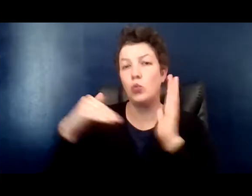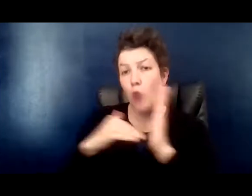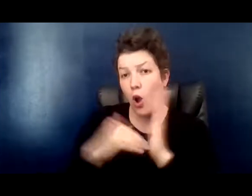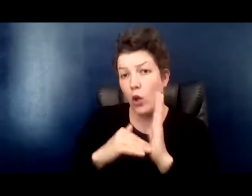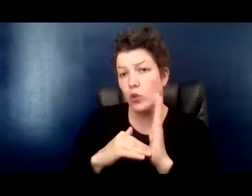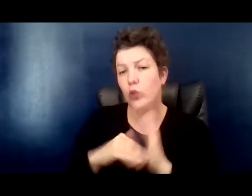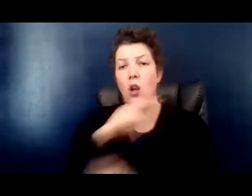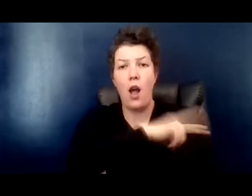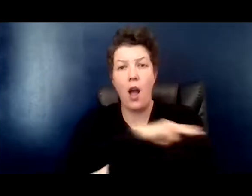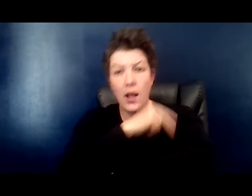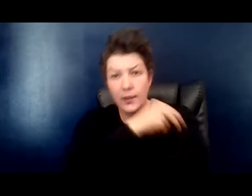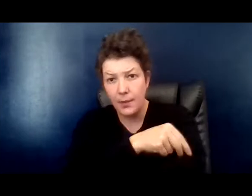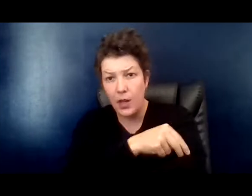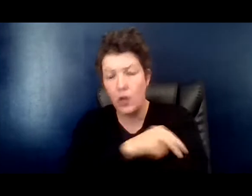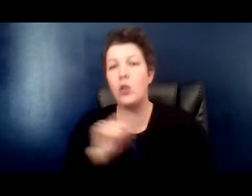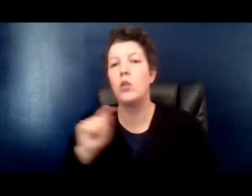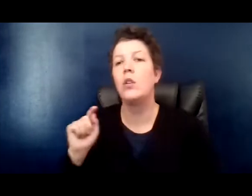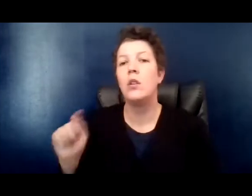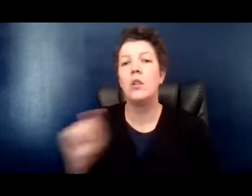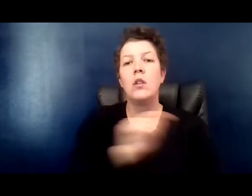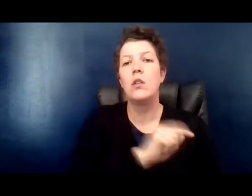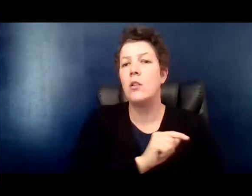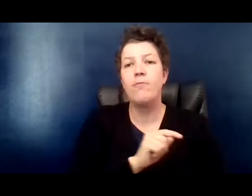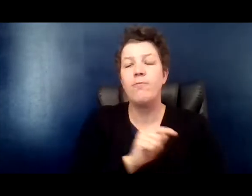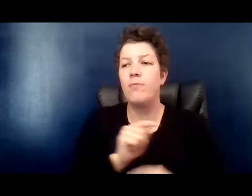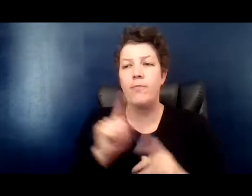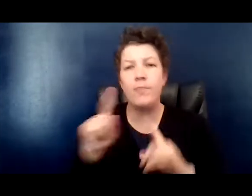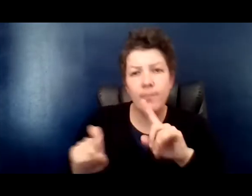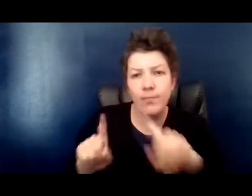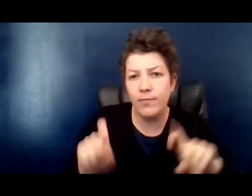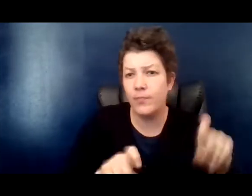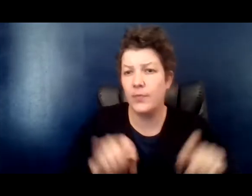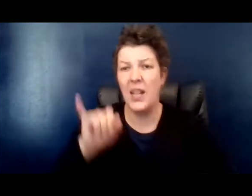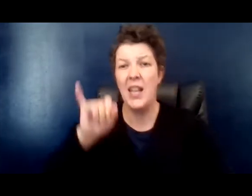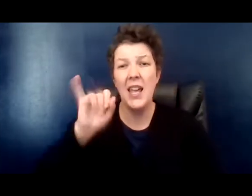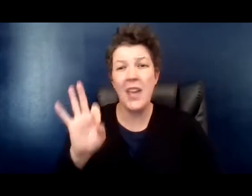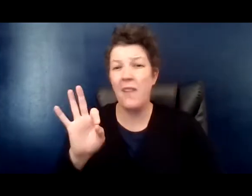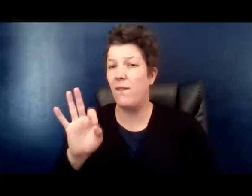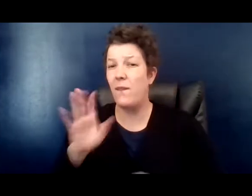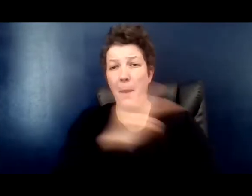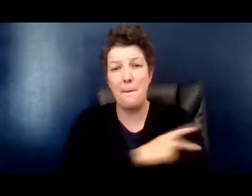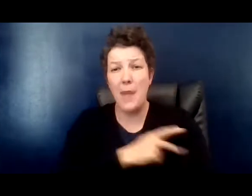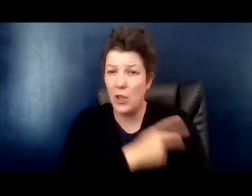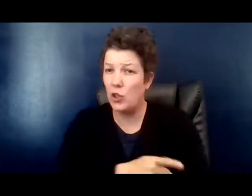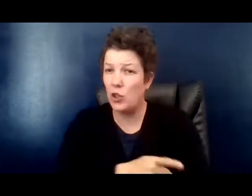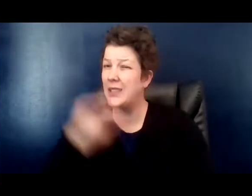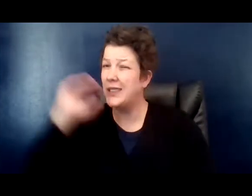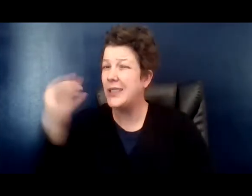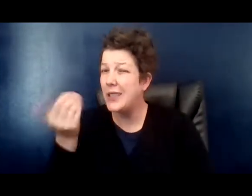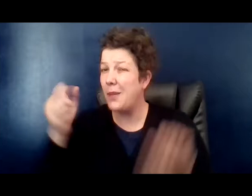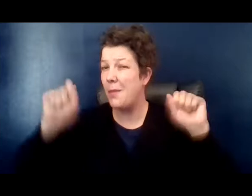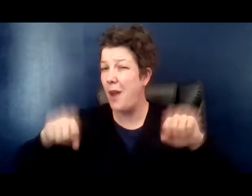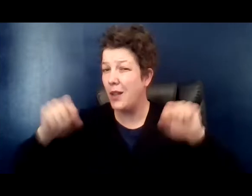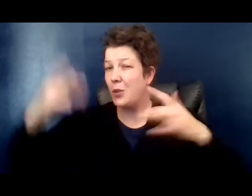to anybody in the medical field, and said, if you've got any symptomatic patient, you need to send them to us right away. And we had a